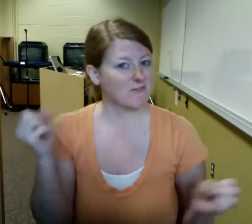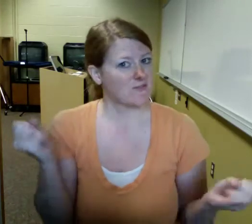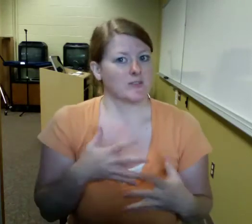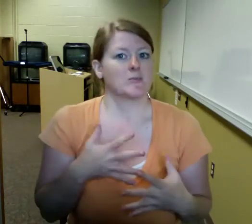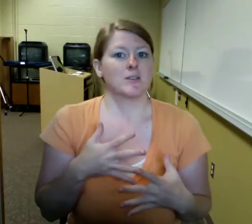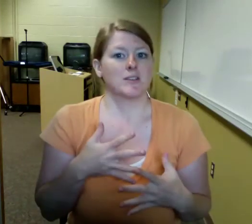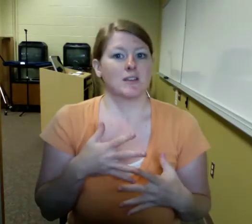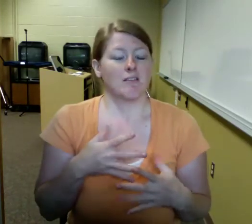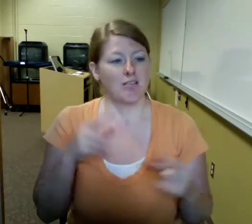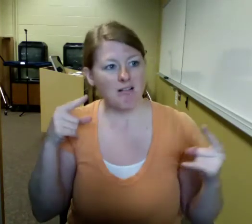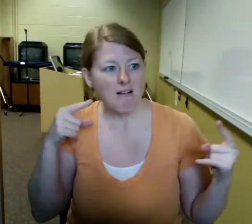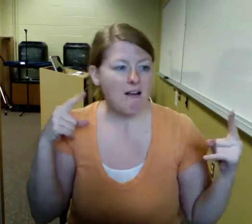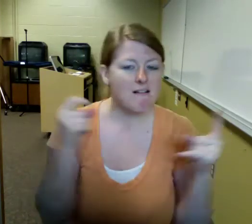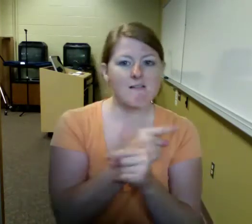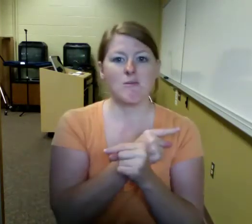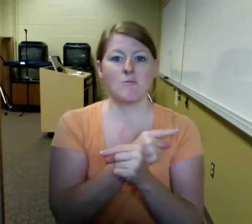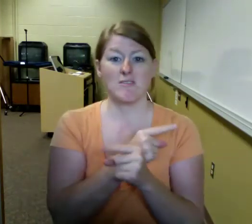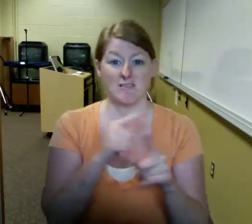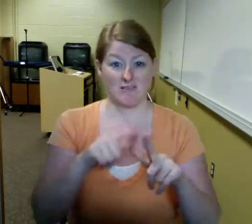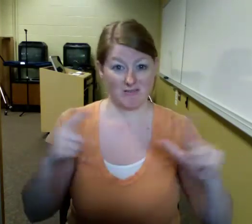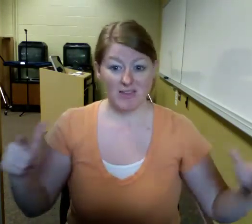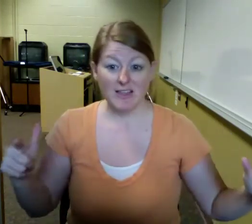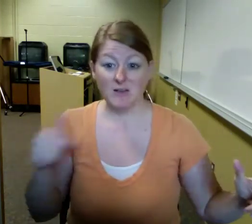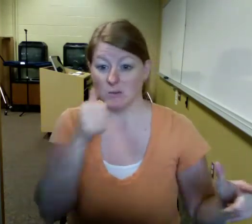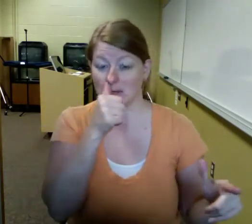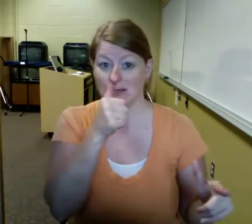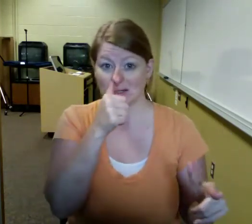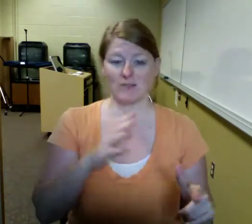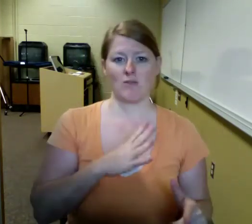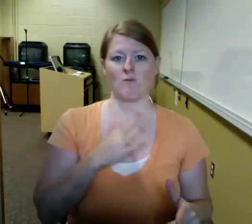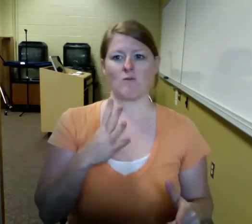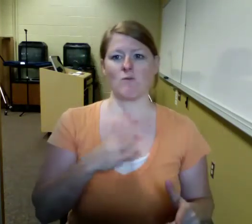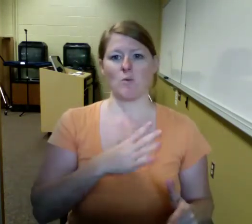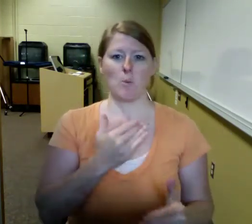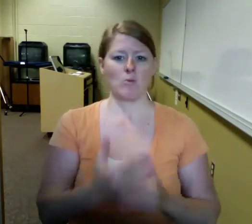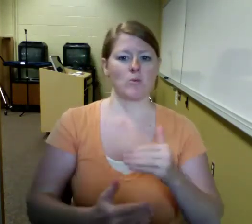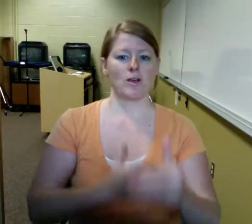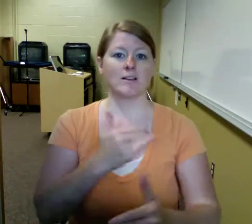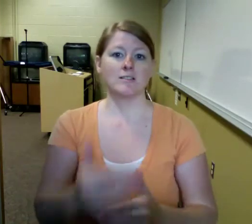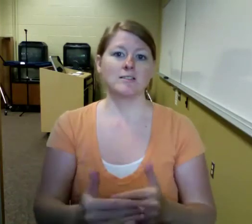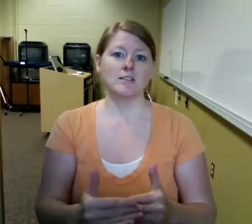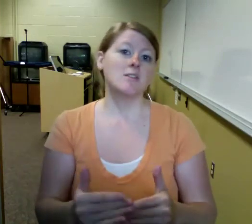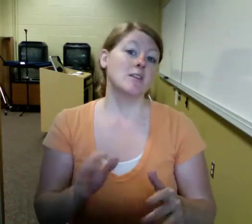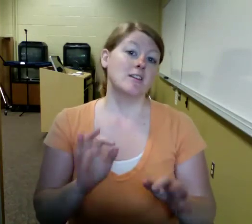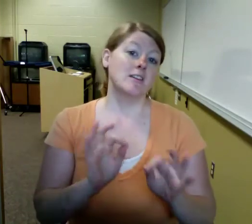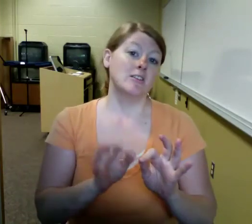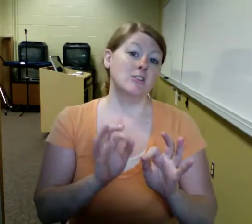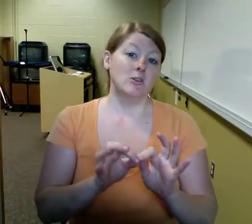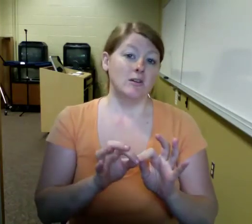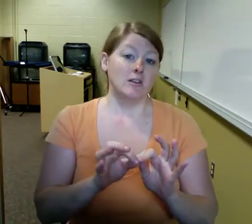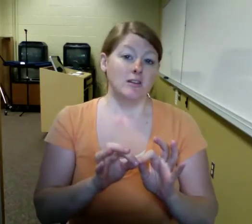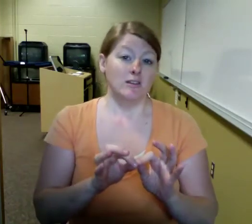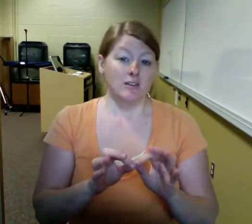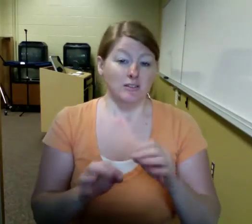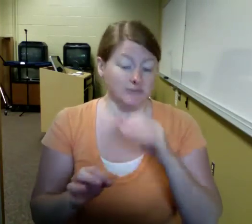the formality of most legal processes makes interpreting in a legal setting really challenging.